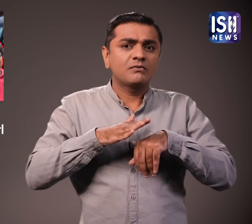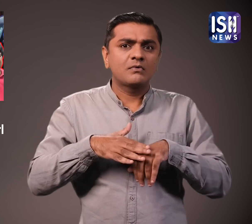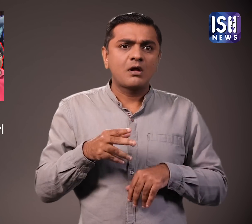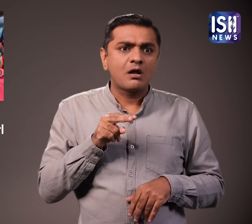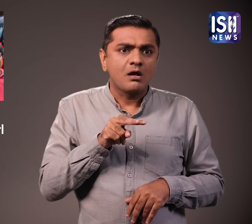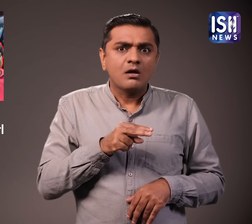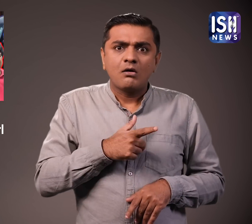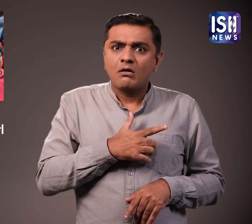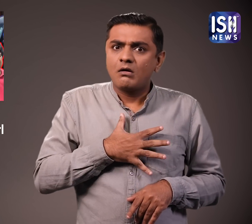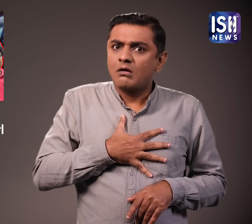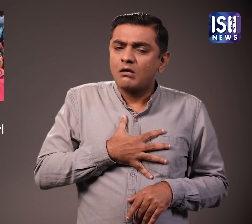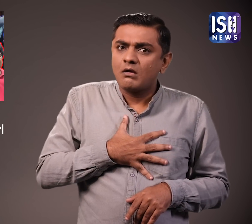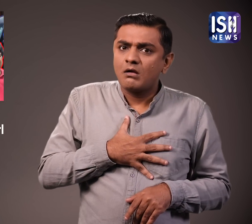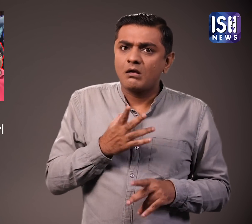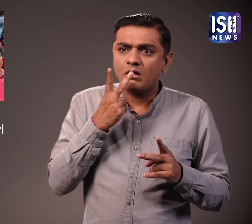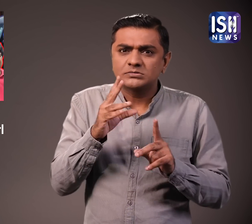Doctors immediately alerted the police.